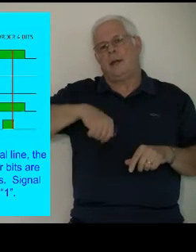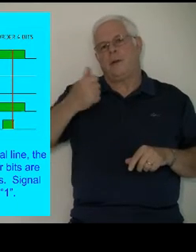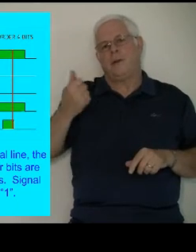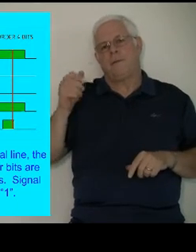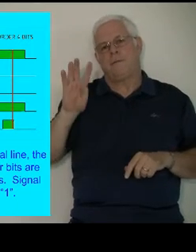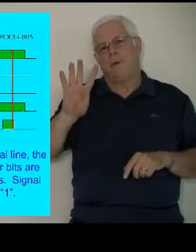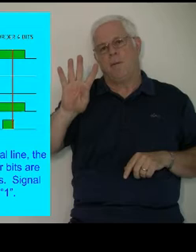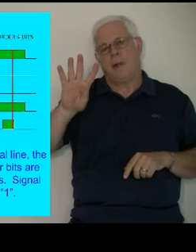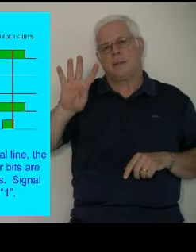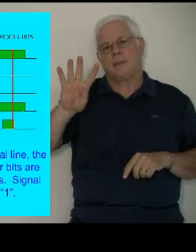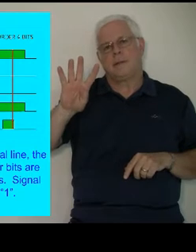another 4 bits.